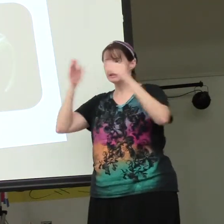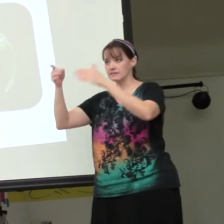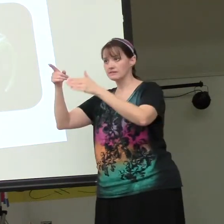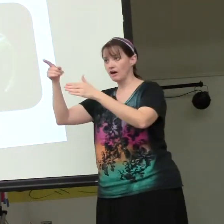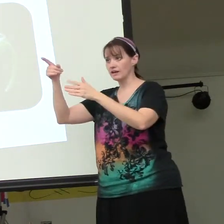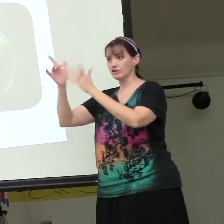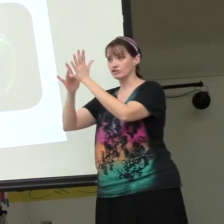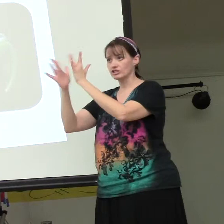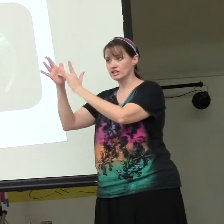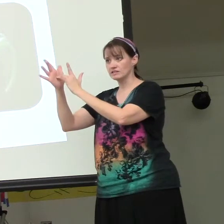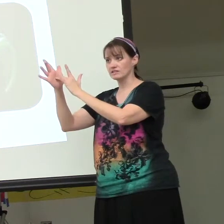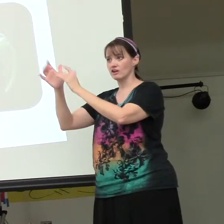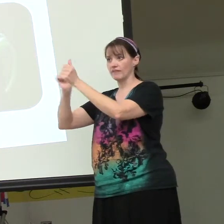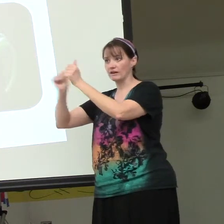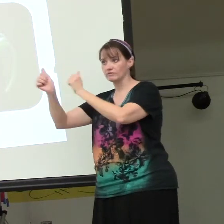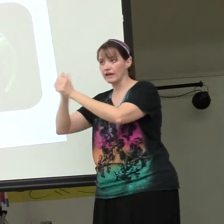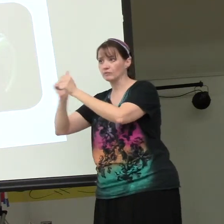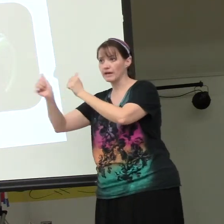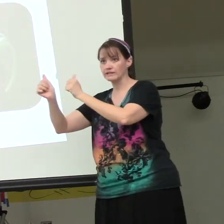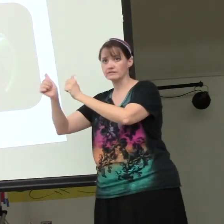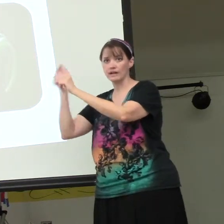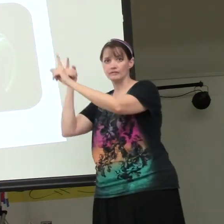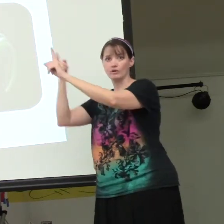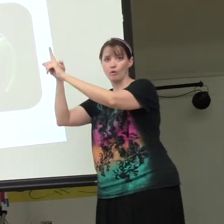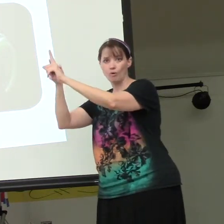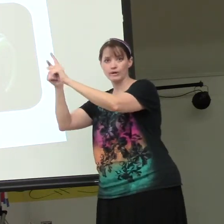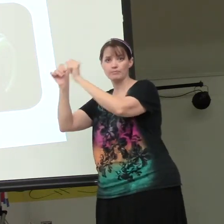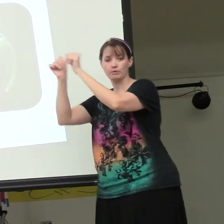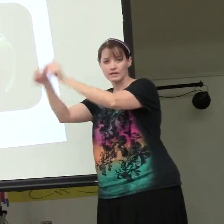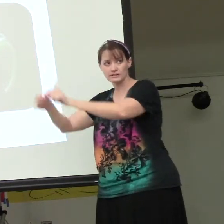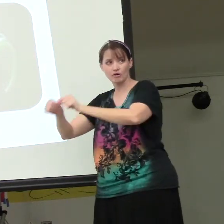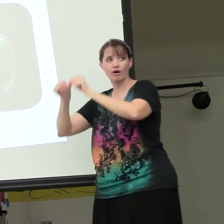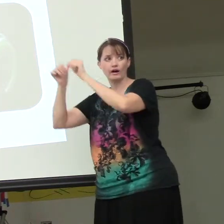his eyes on Jesus and on that race and the goal. He presses on.